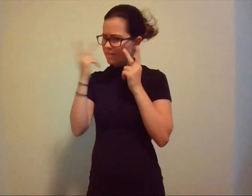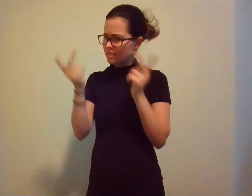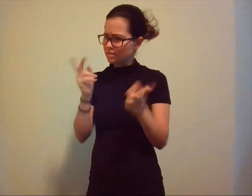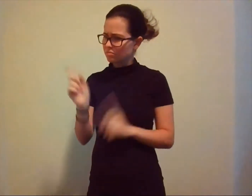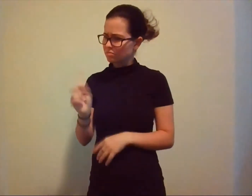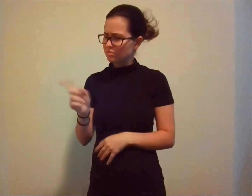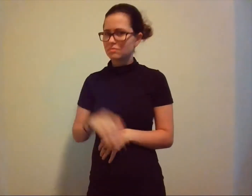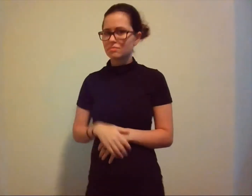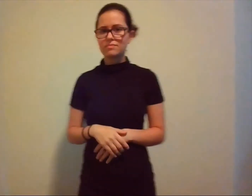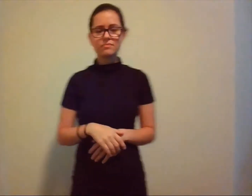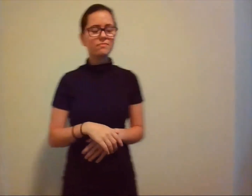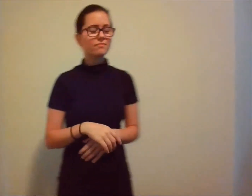a private